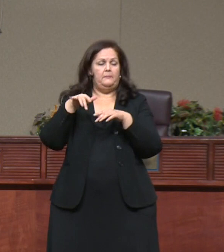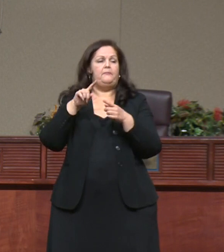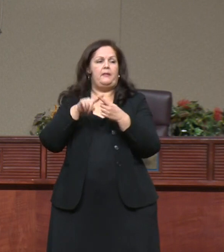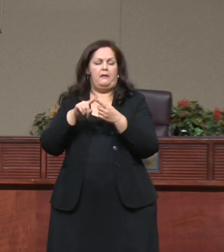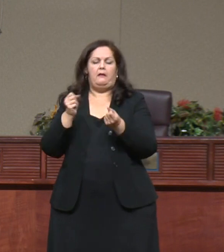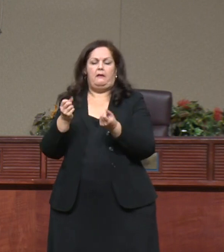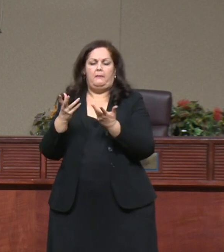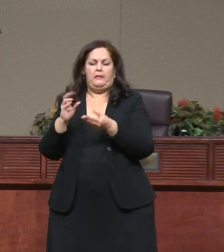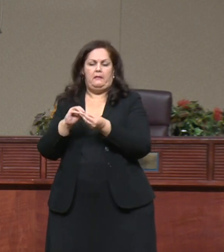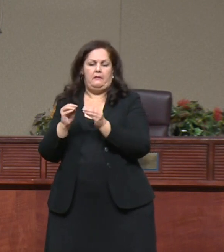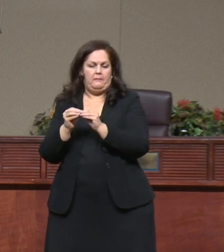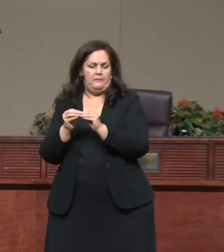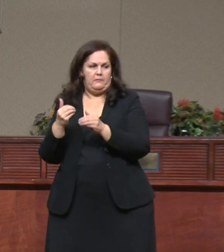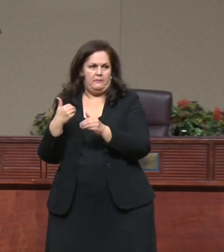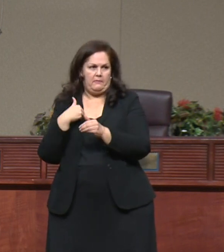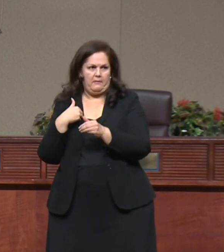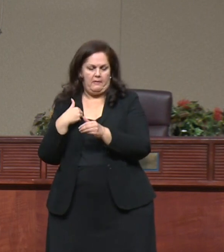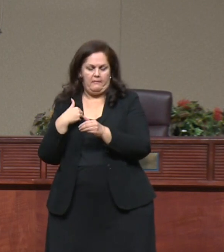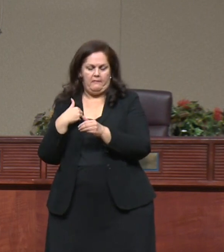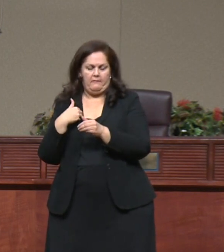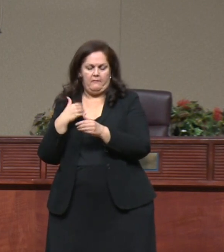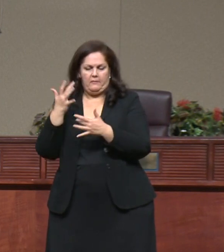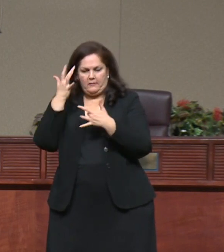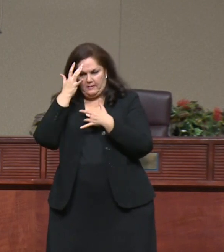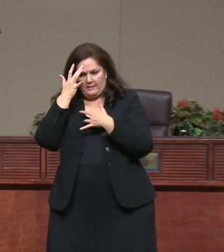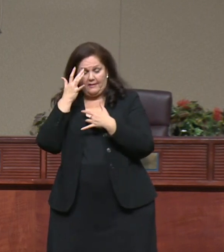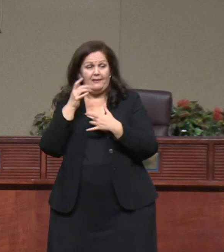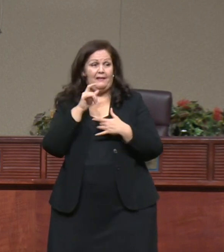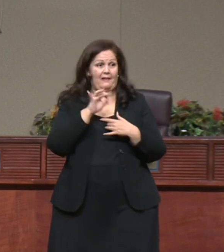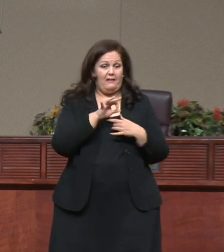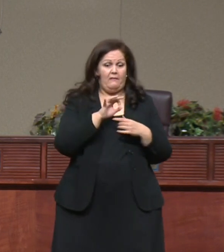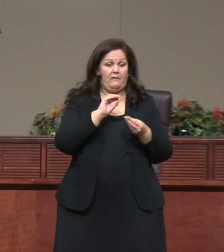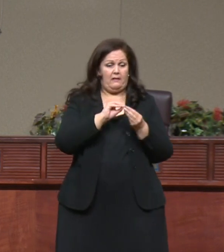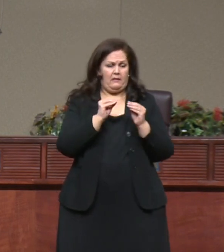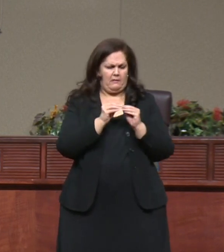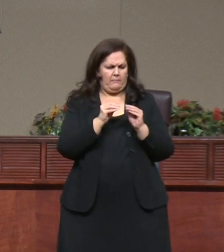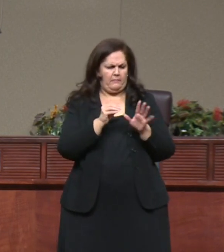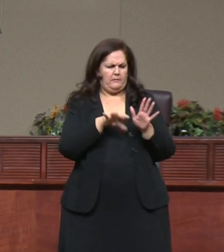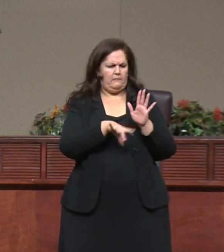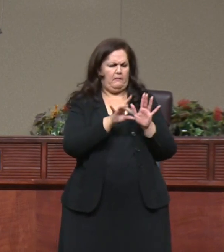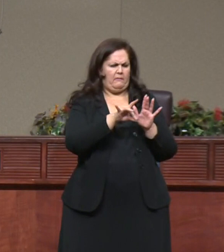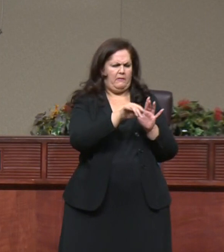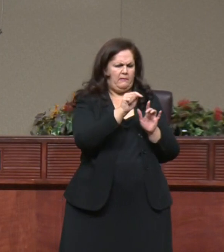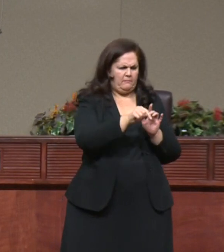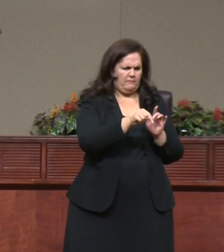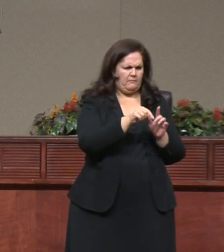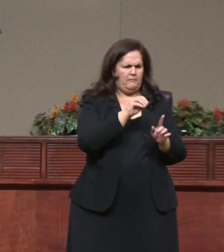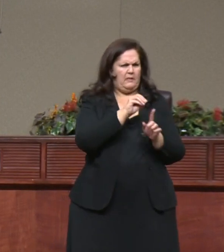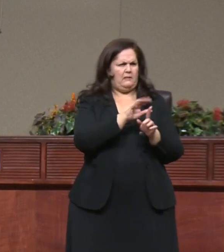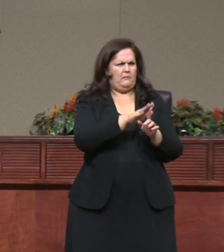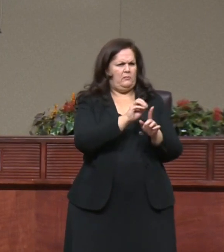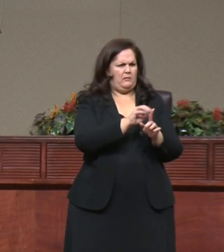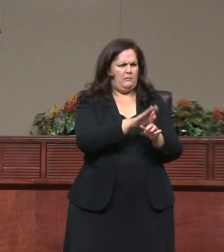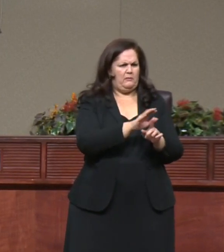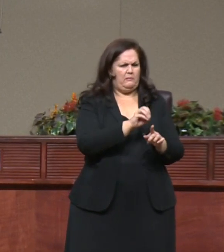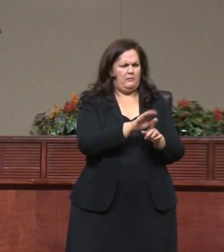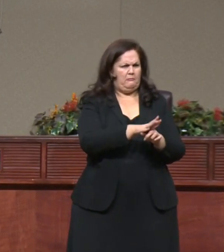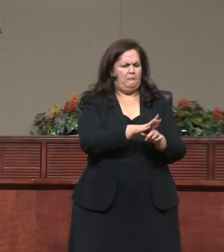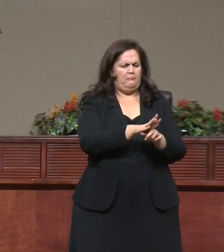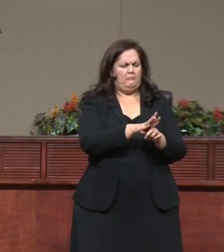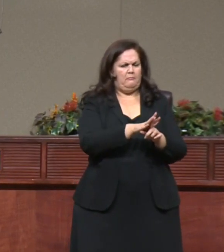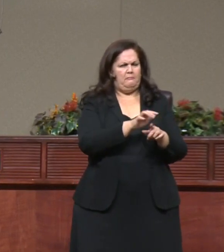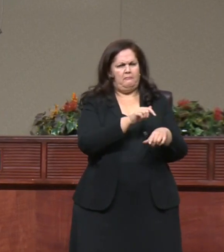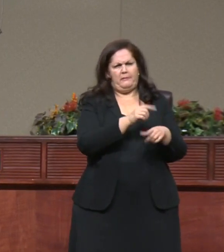cases converting into a place, and you have this number of exposure, and about also what we know,